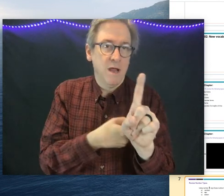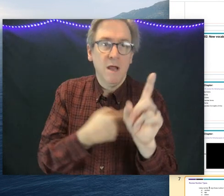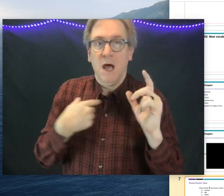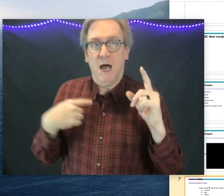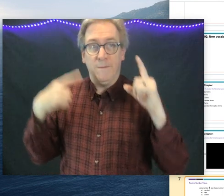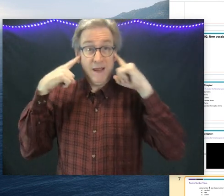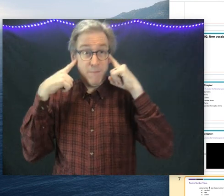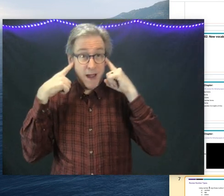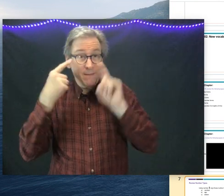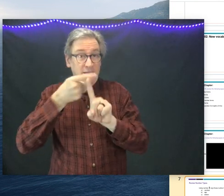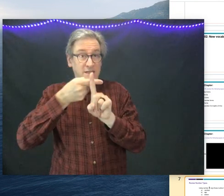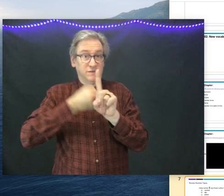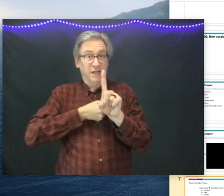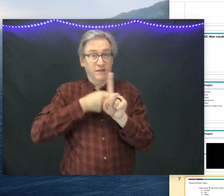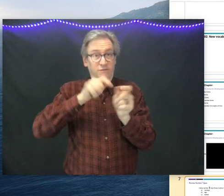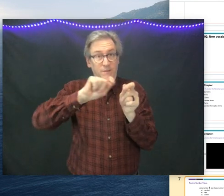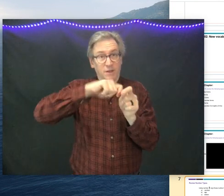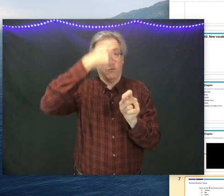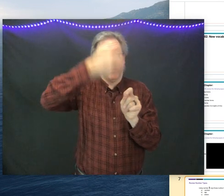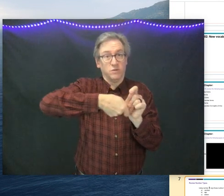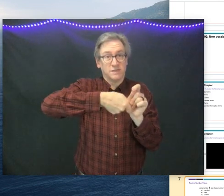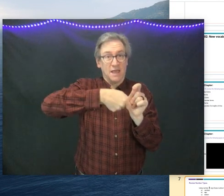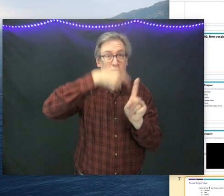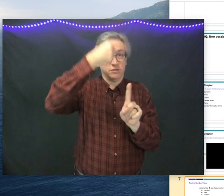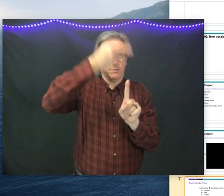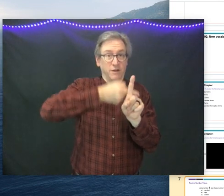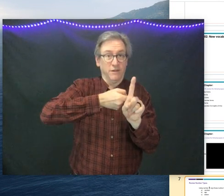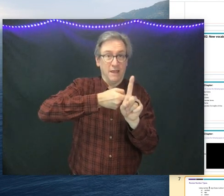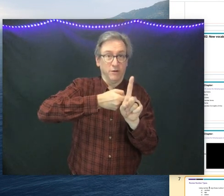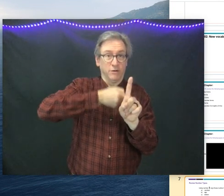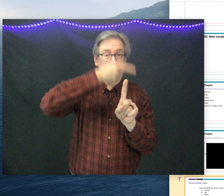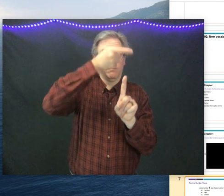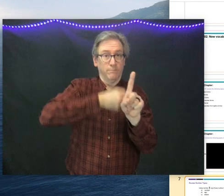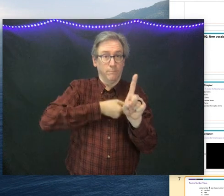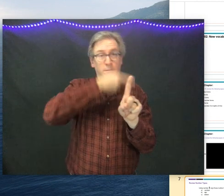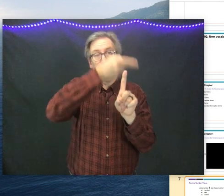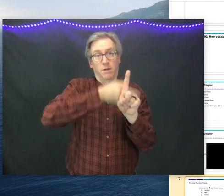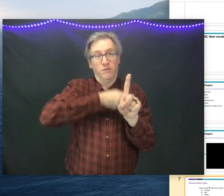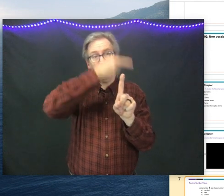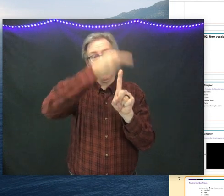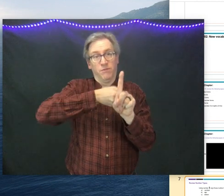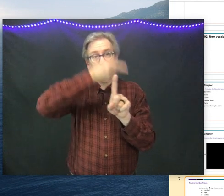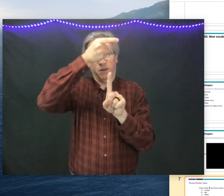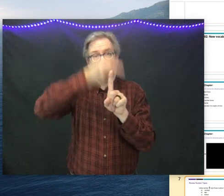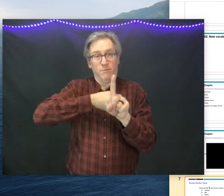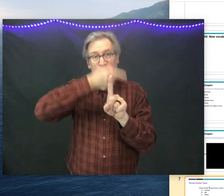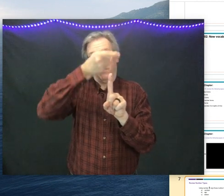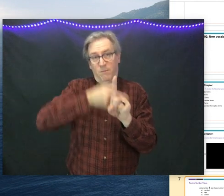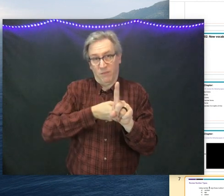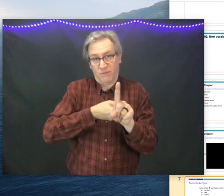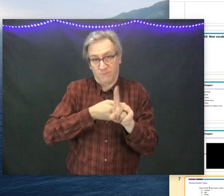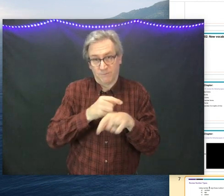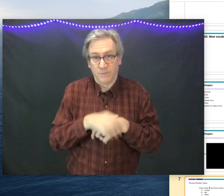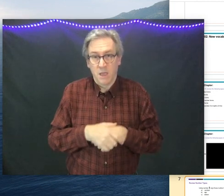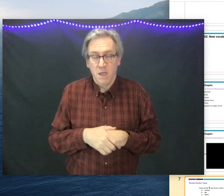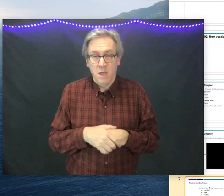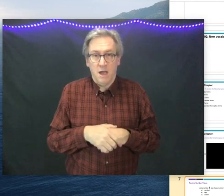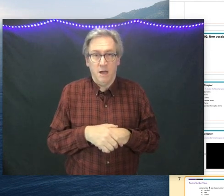Month. In my mind, it's like flipping over one of those calendars, a monthly calendar. Month, month, month, month,